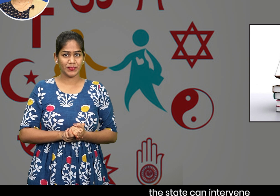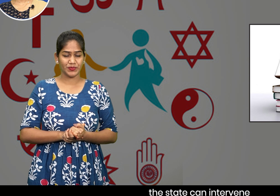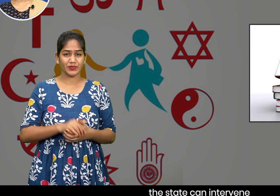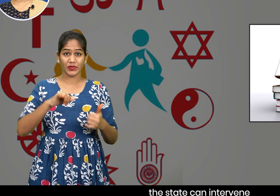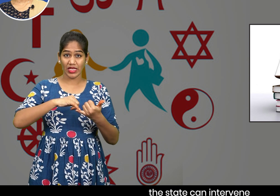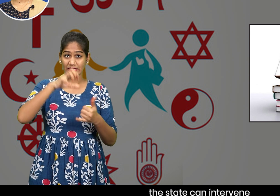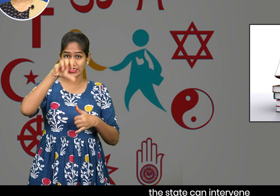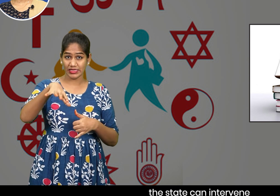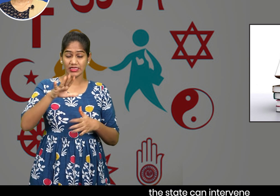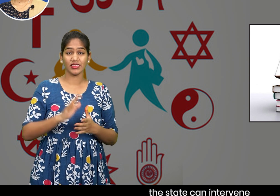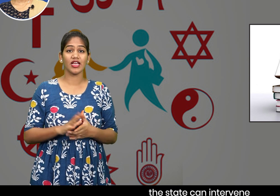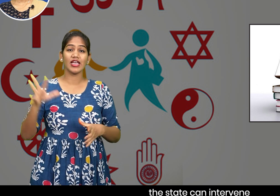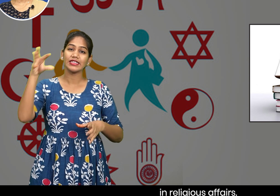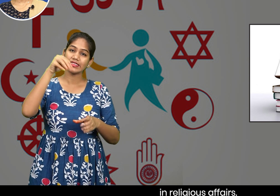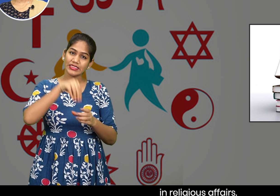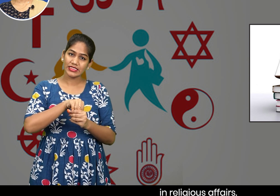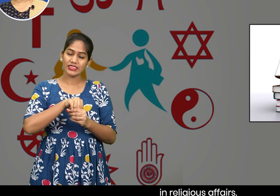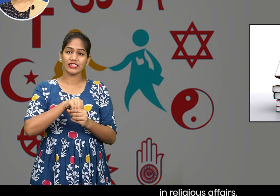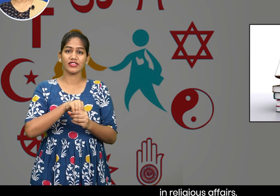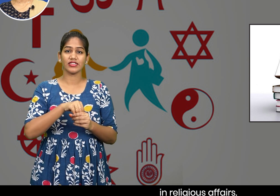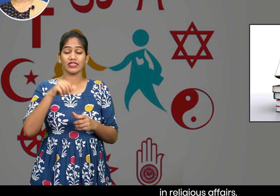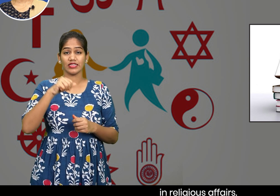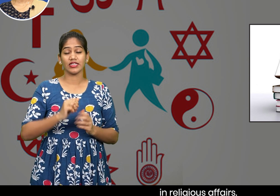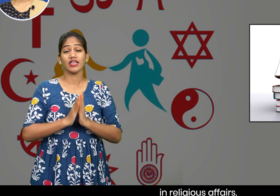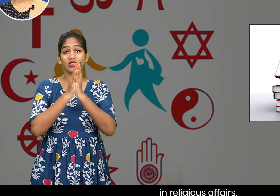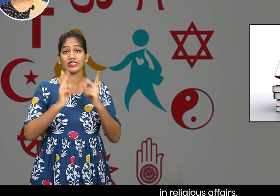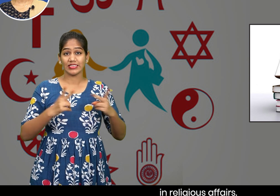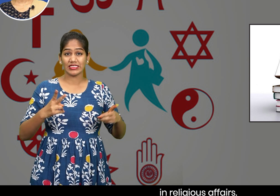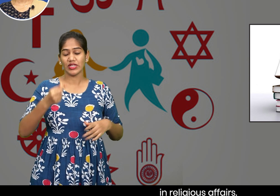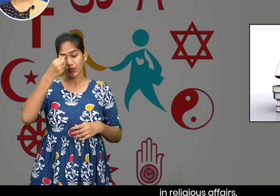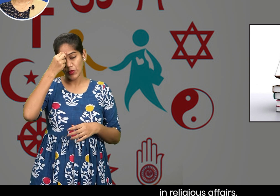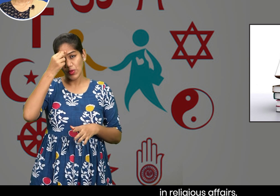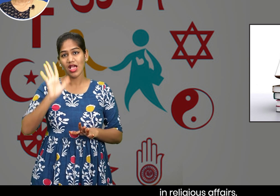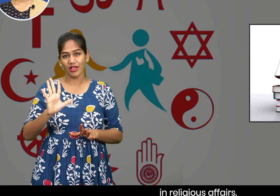the state can intervene in religious affairs.